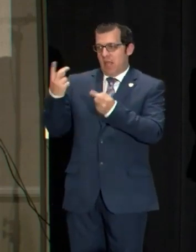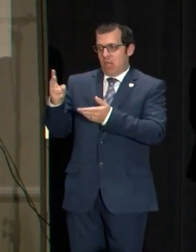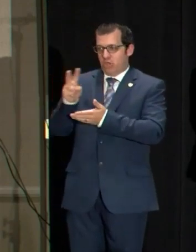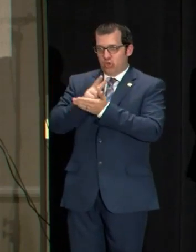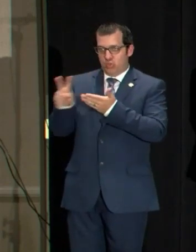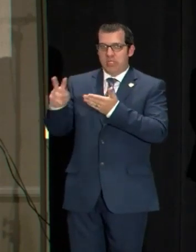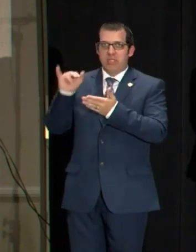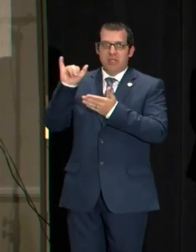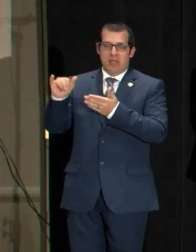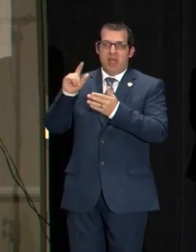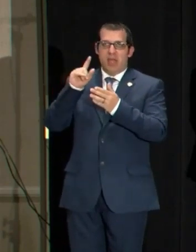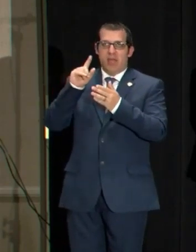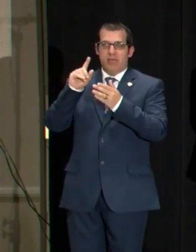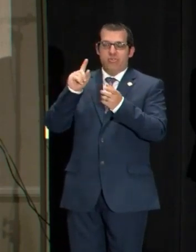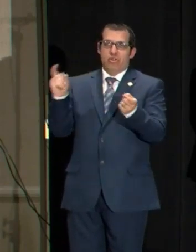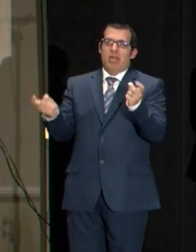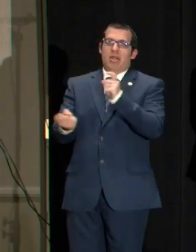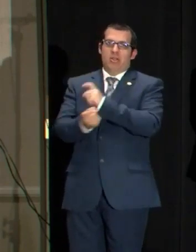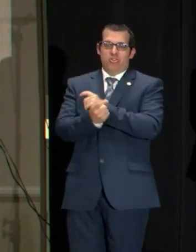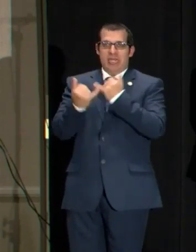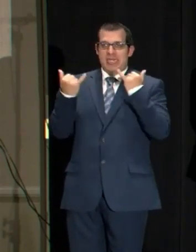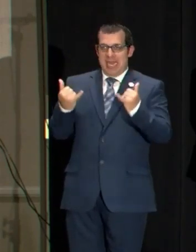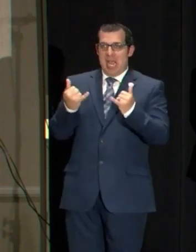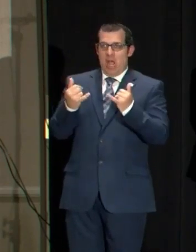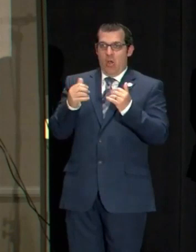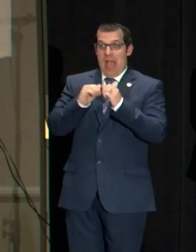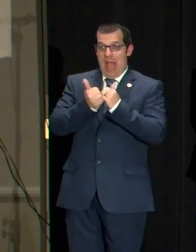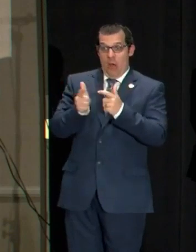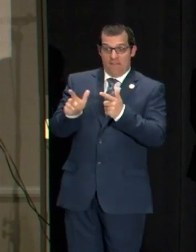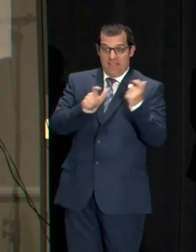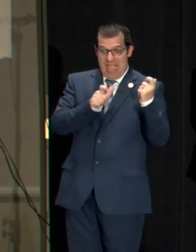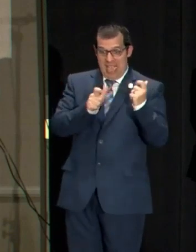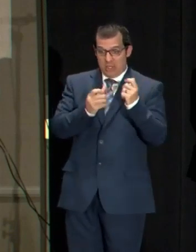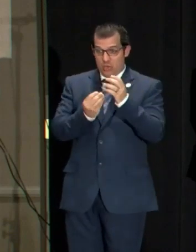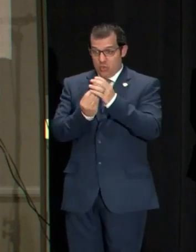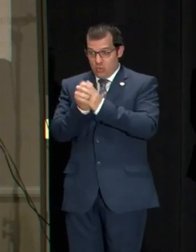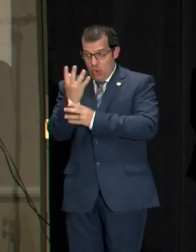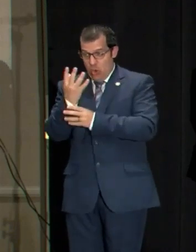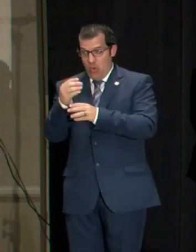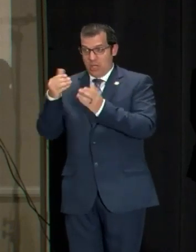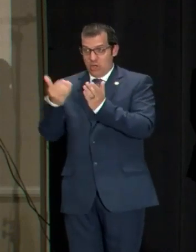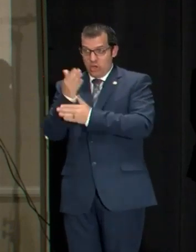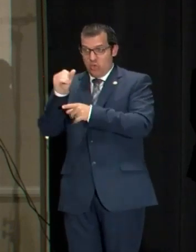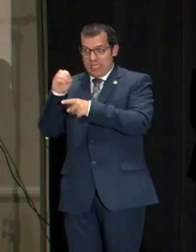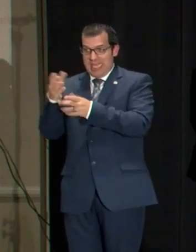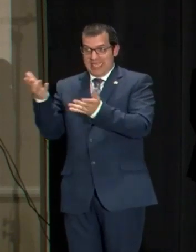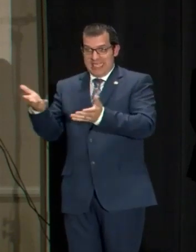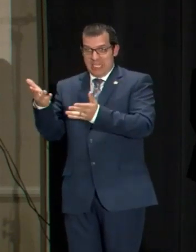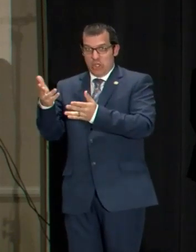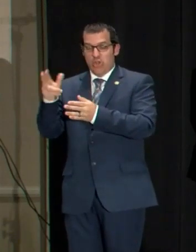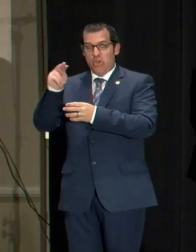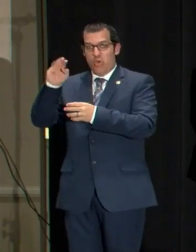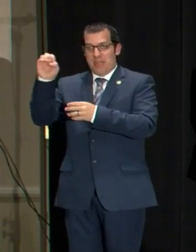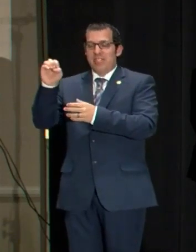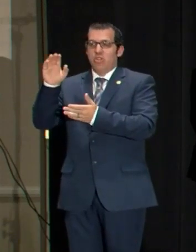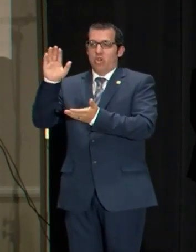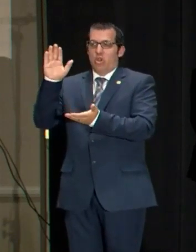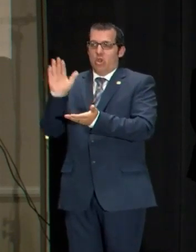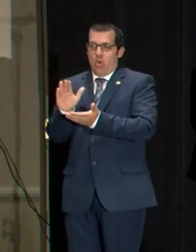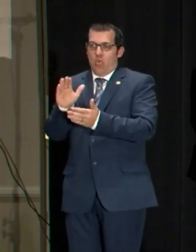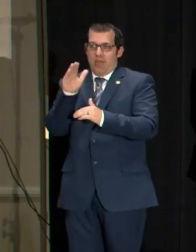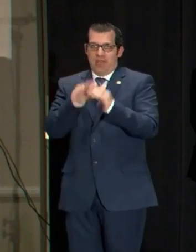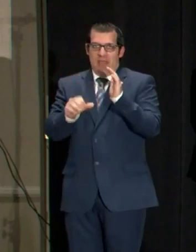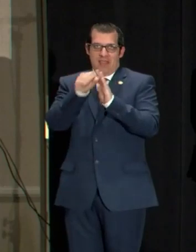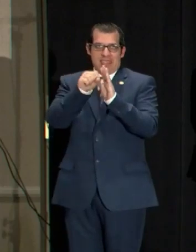weeks that's really changed, and now the rate of growth in new cases in the Northeast part of the state is actually lower than the state average.